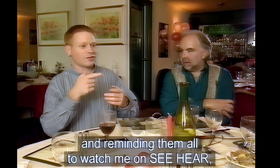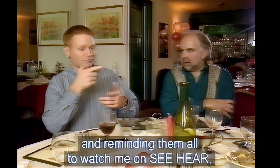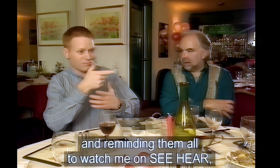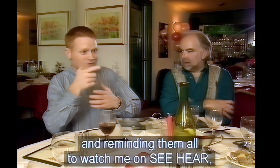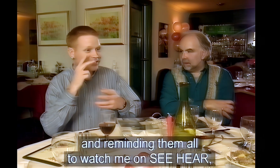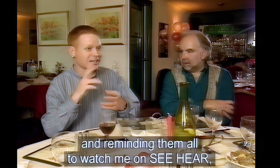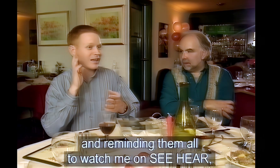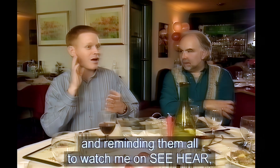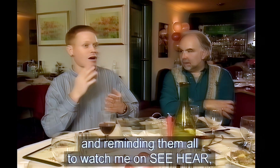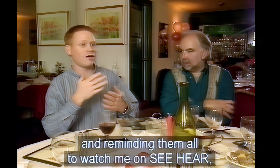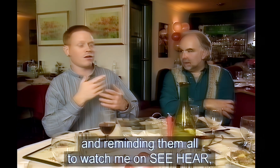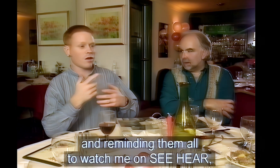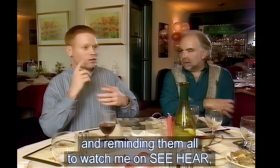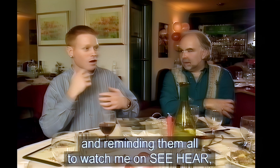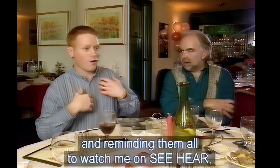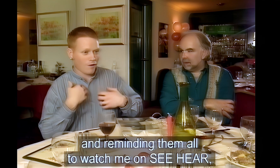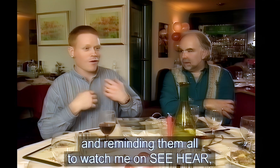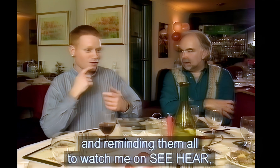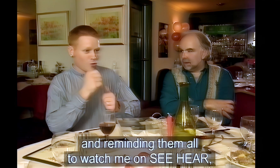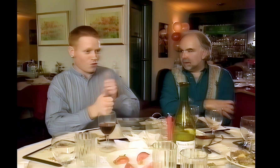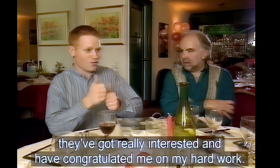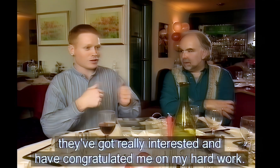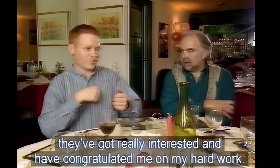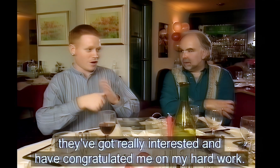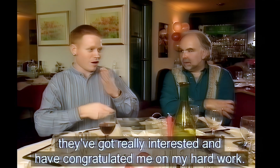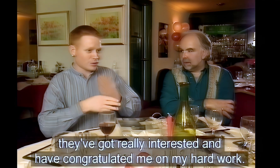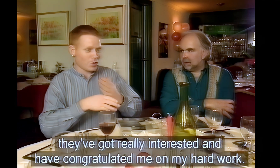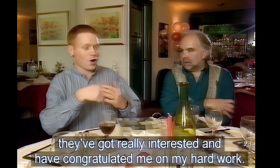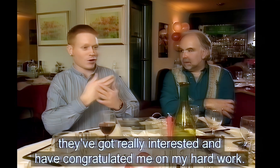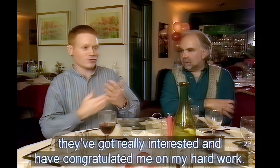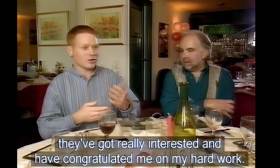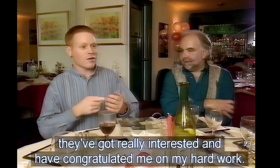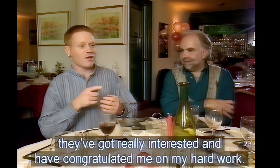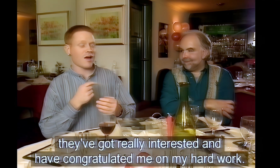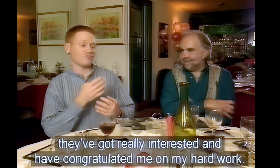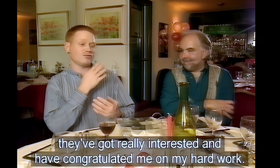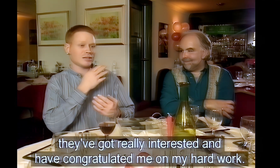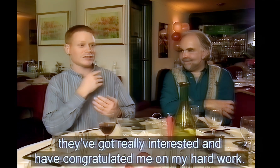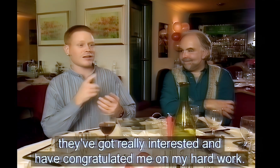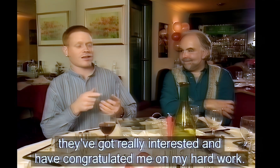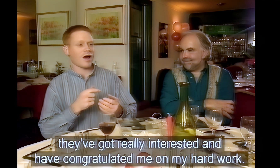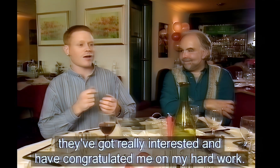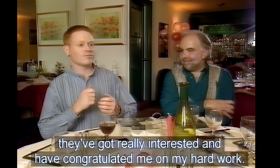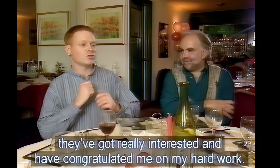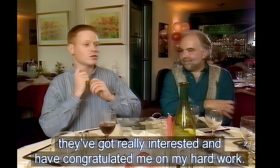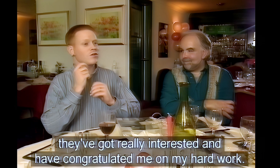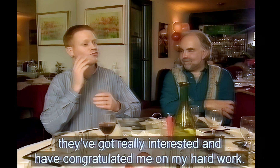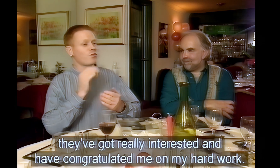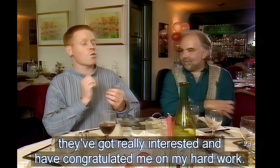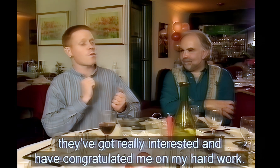See Here, they've got really, really interested, and since then they've congratulated me on my hard work. And recently, to